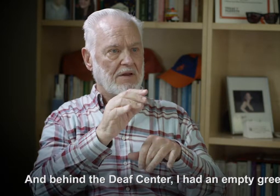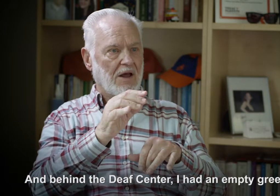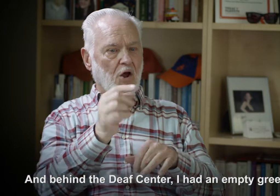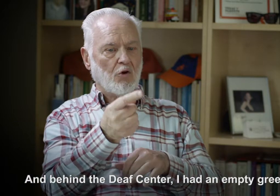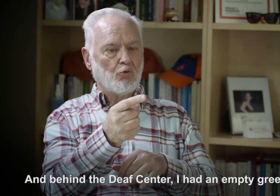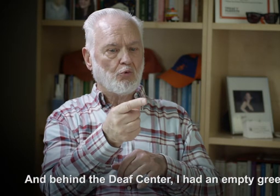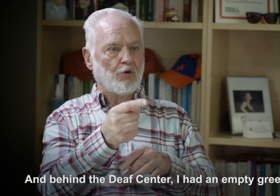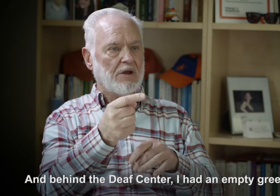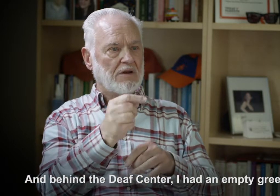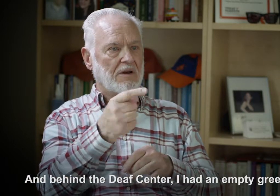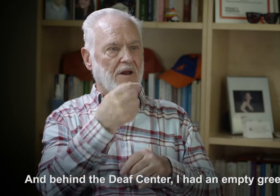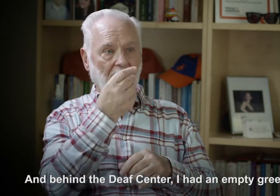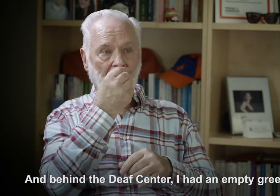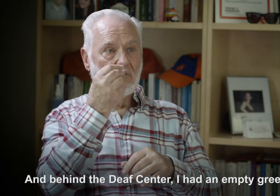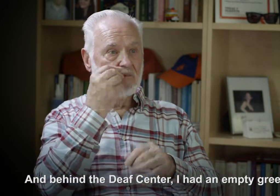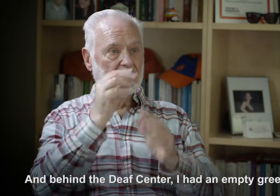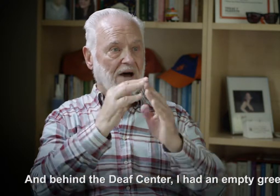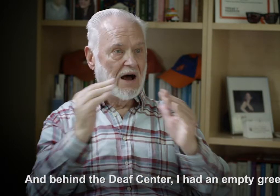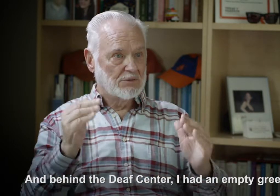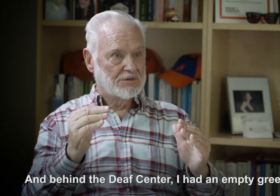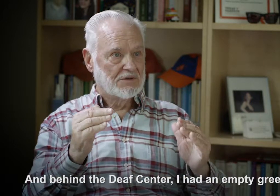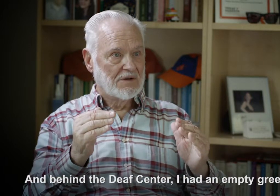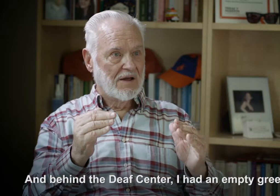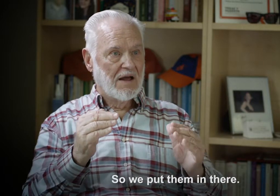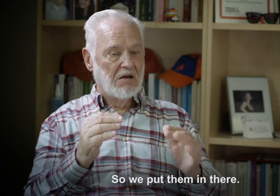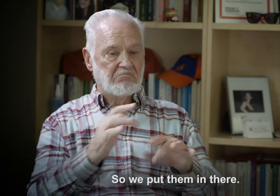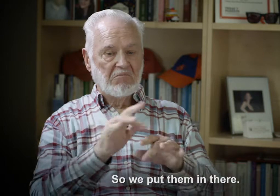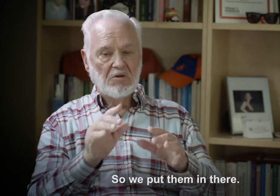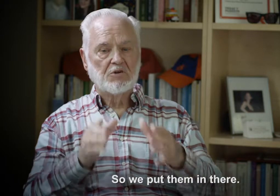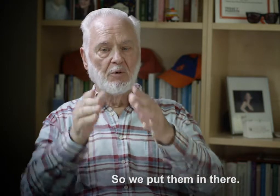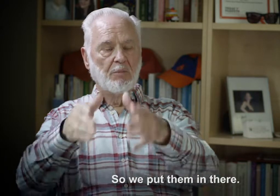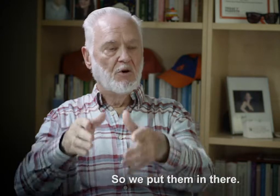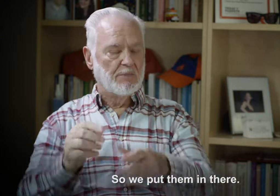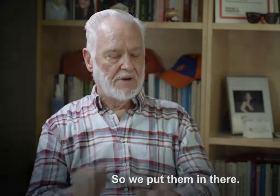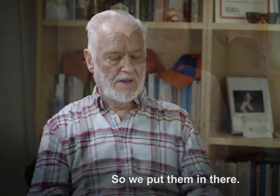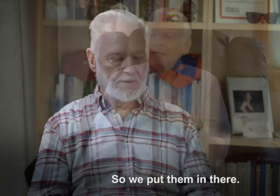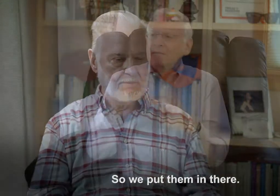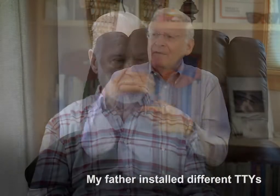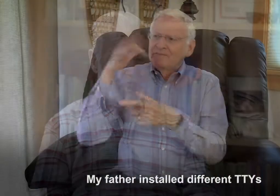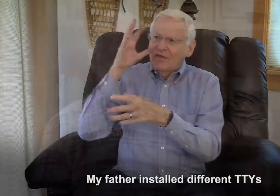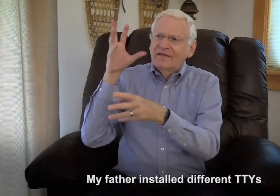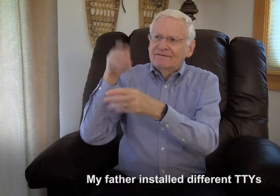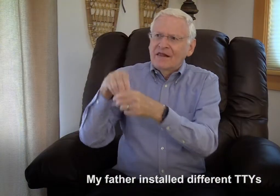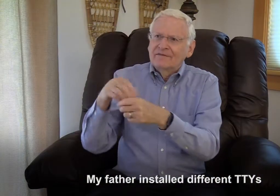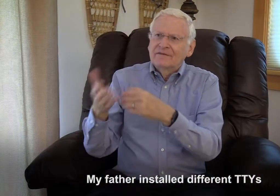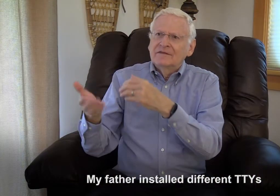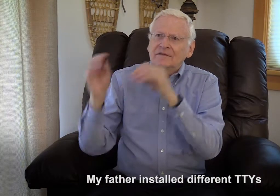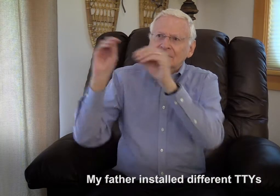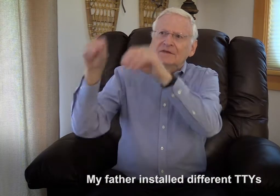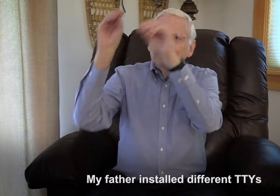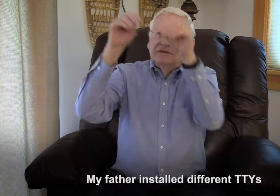green house. So we put them in there. My father installed different TTYs